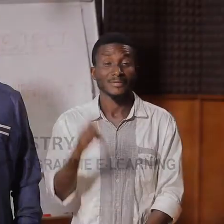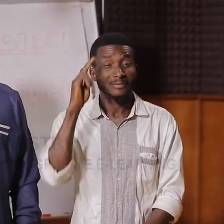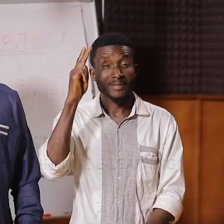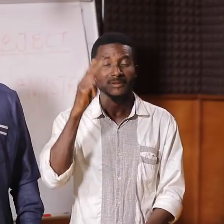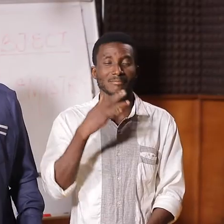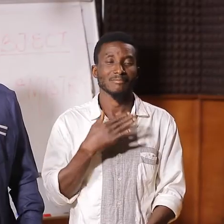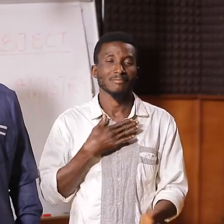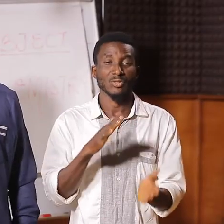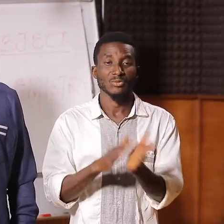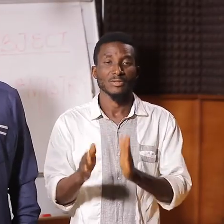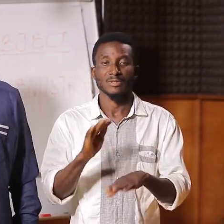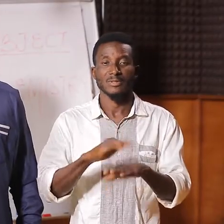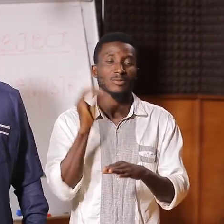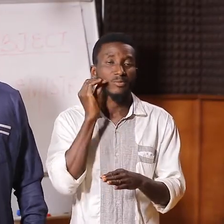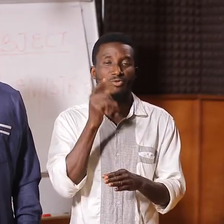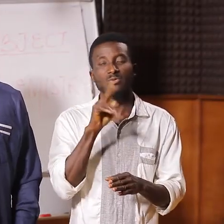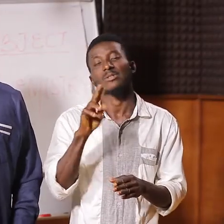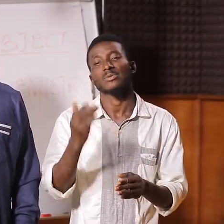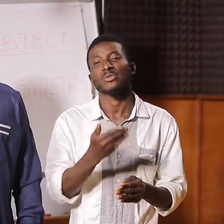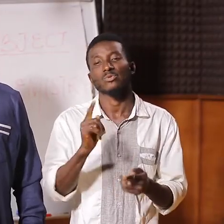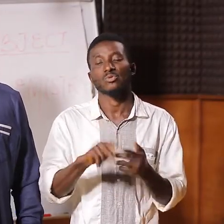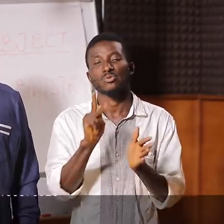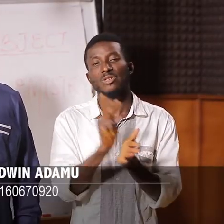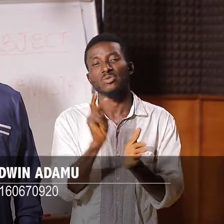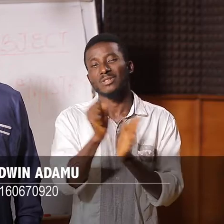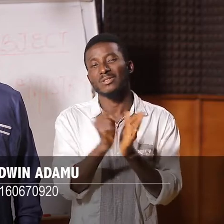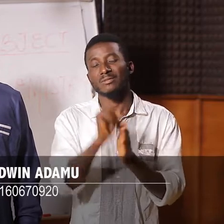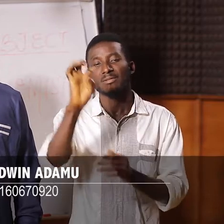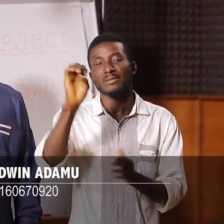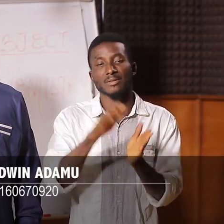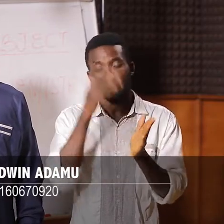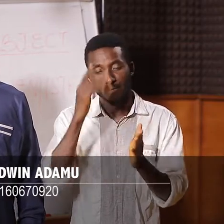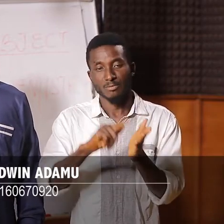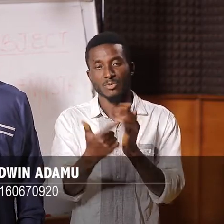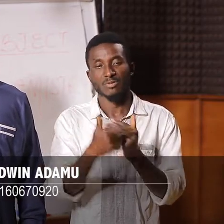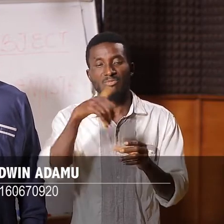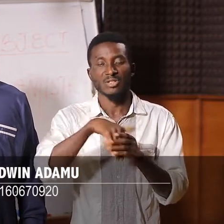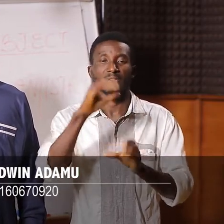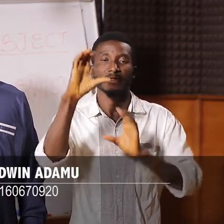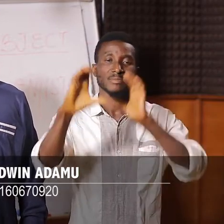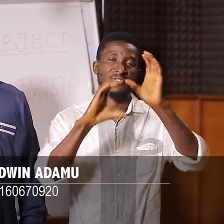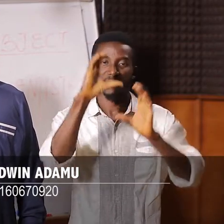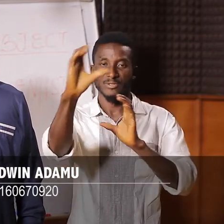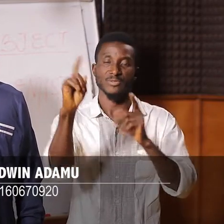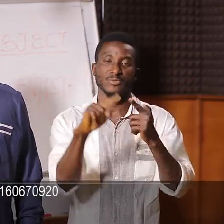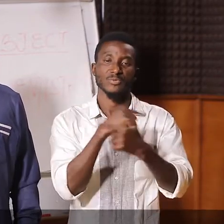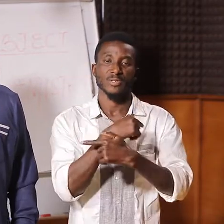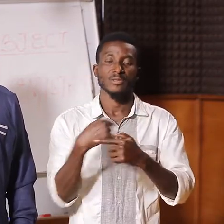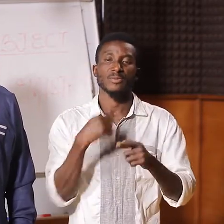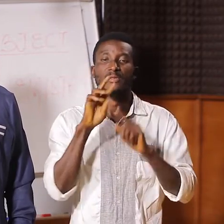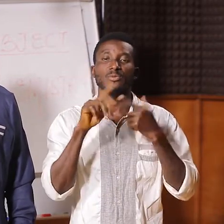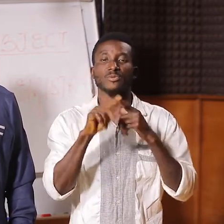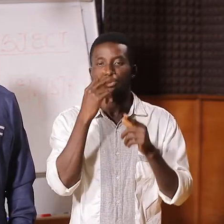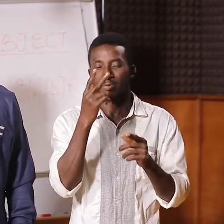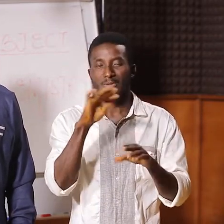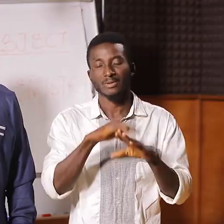Hi, my student at home. You are welcome to Kaduna State e-learning program in chemistry. Today, we will be